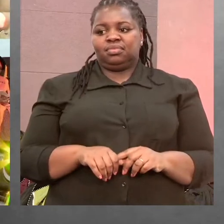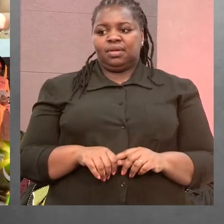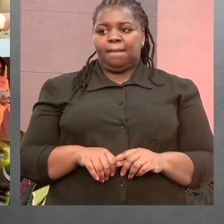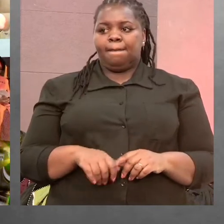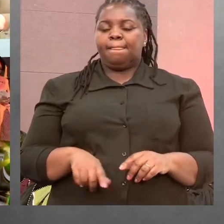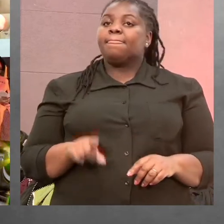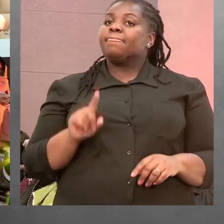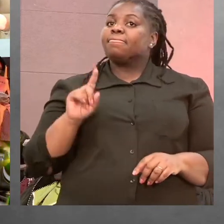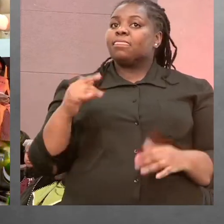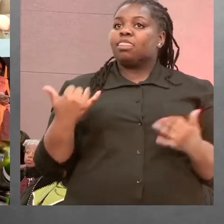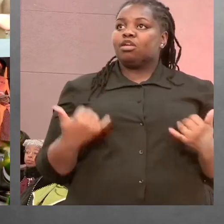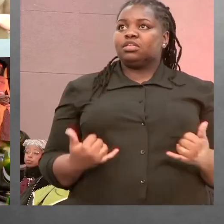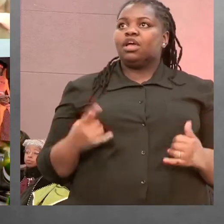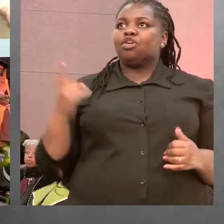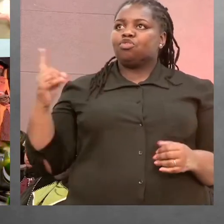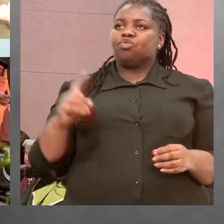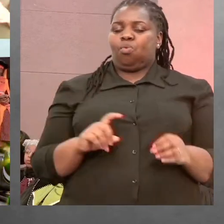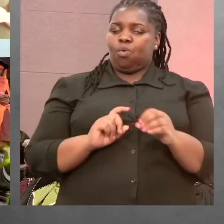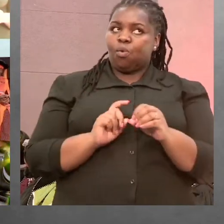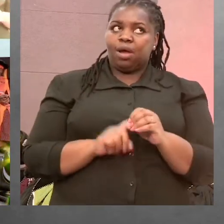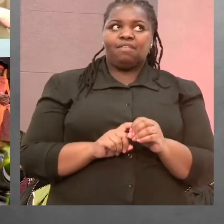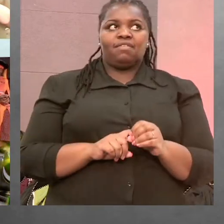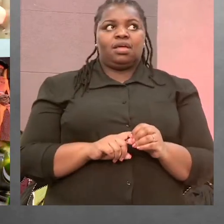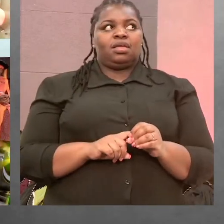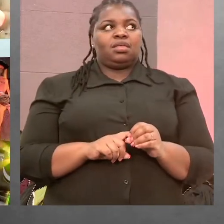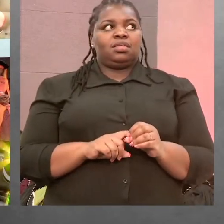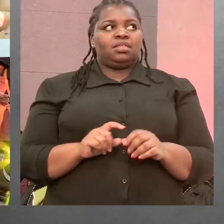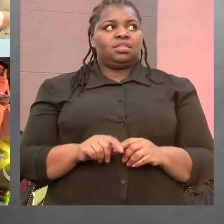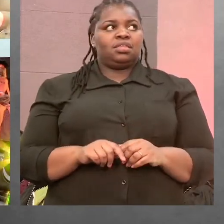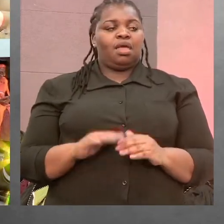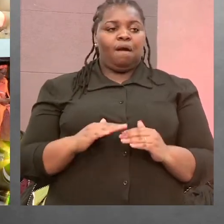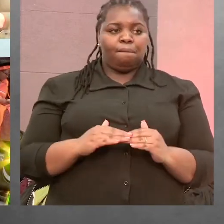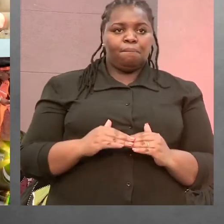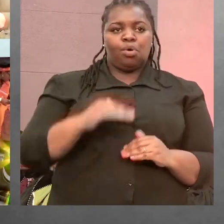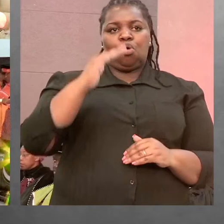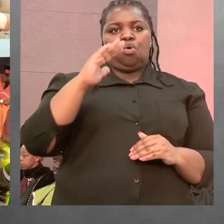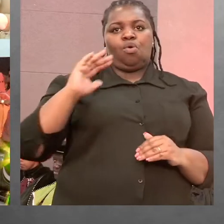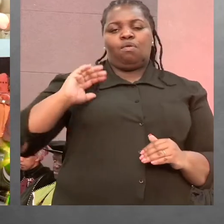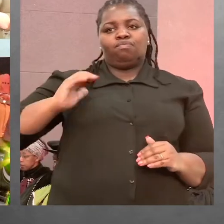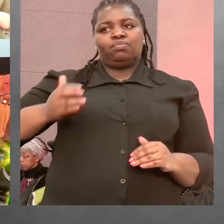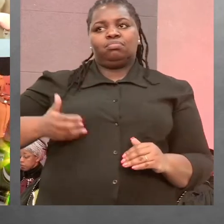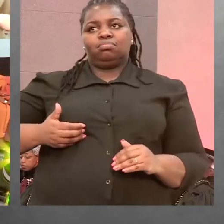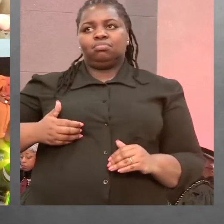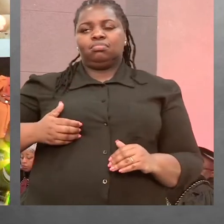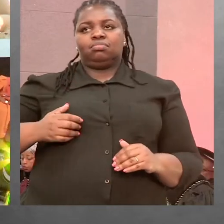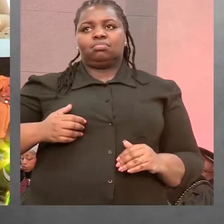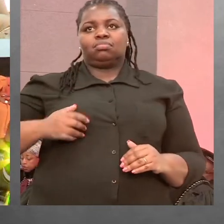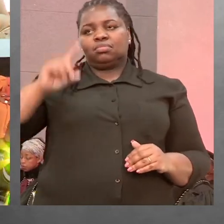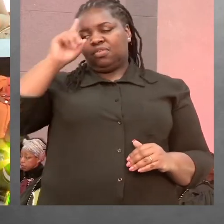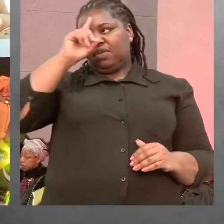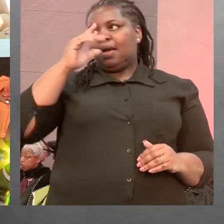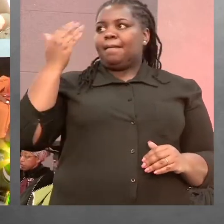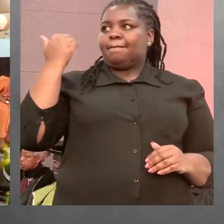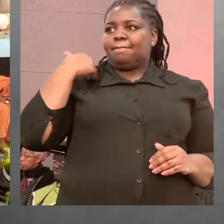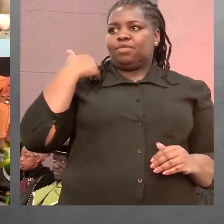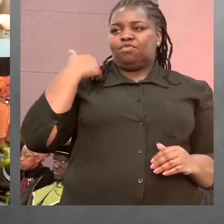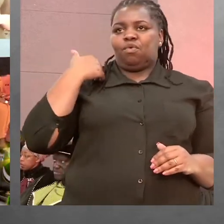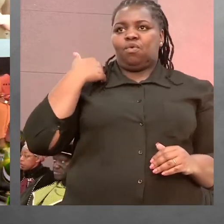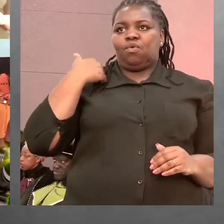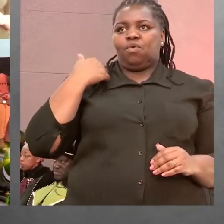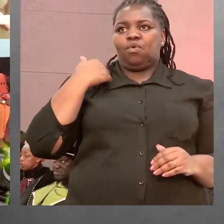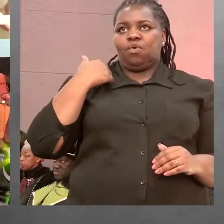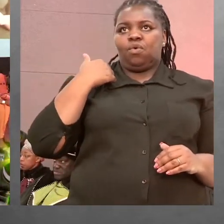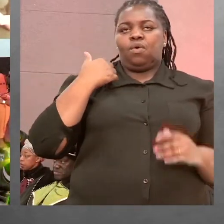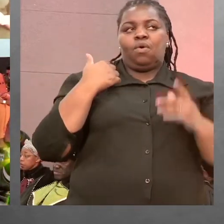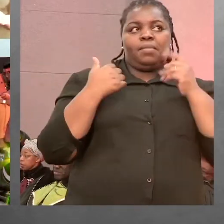That today we qualify more female African chartered accountants than we do male. And it